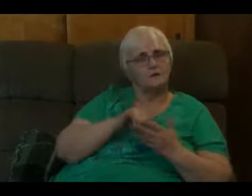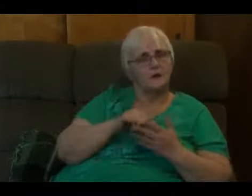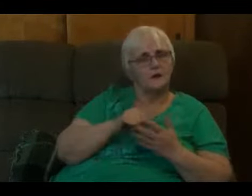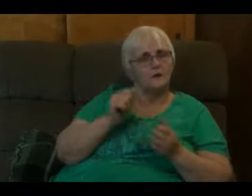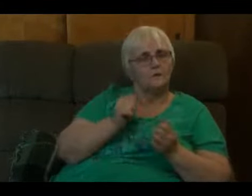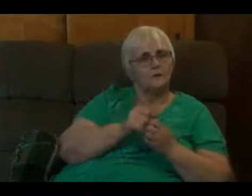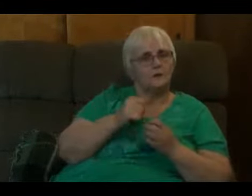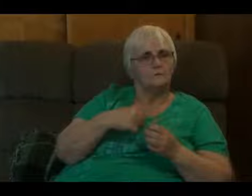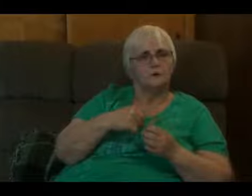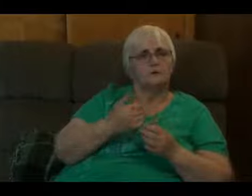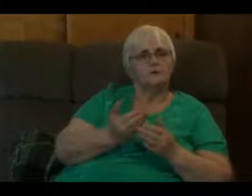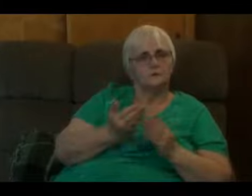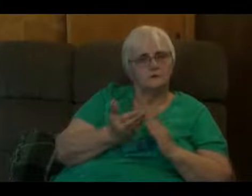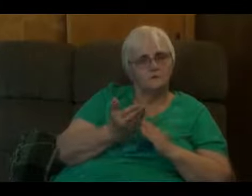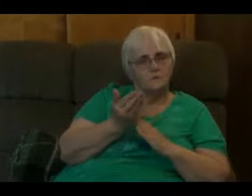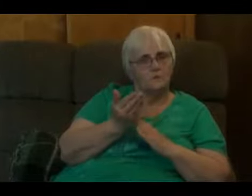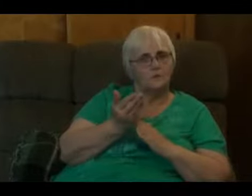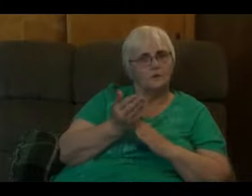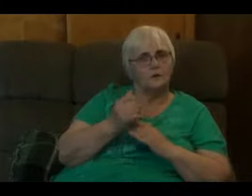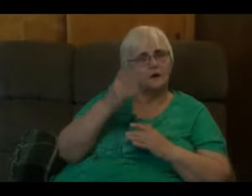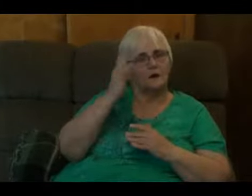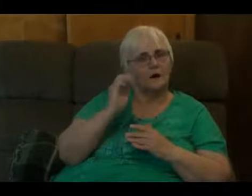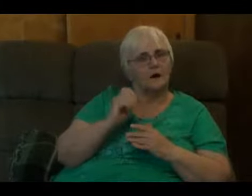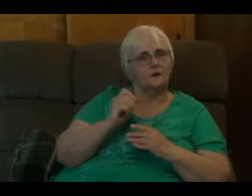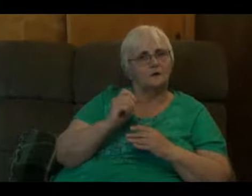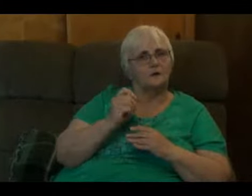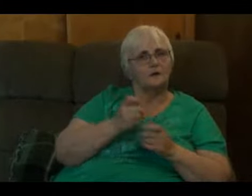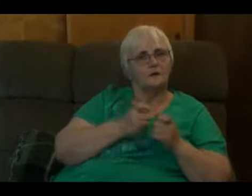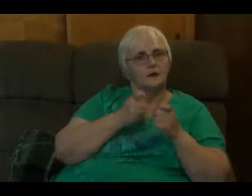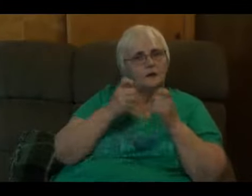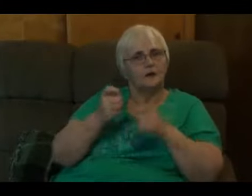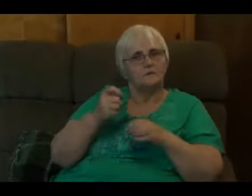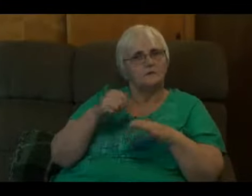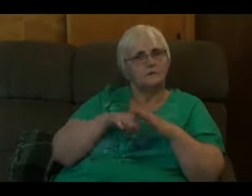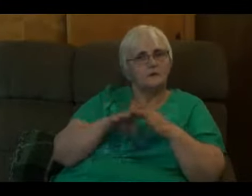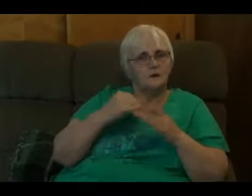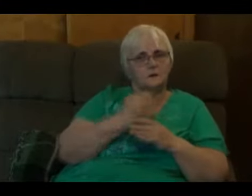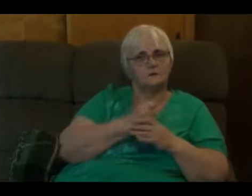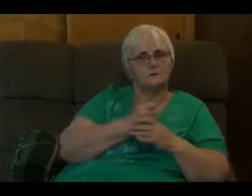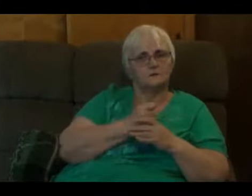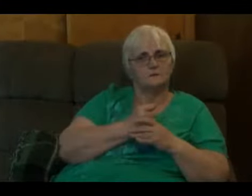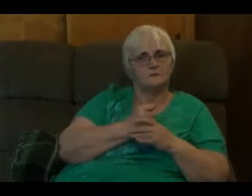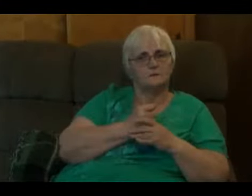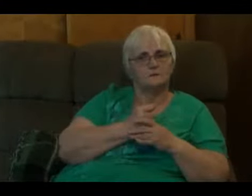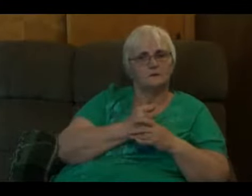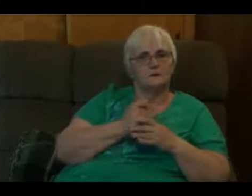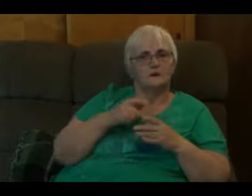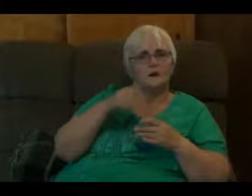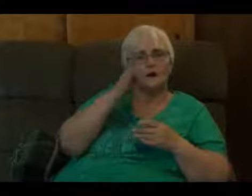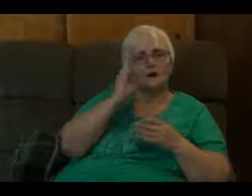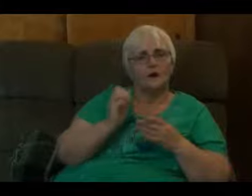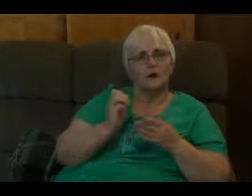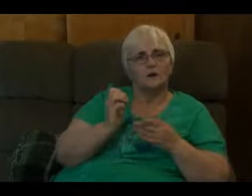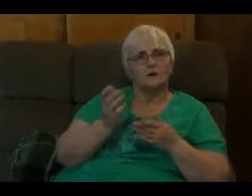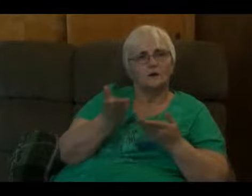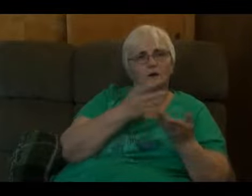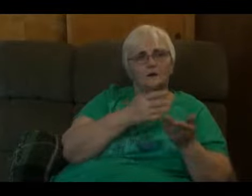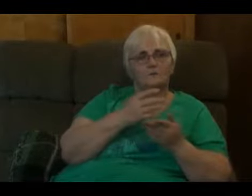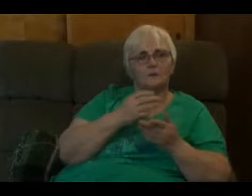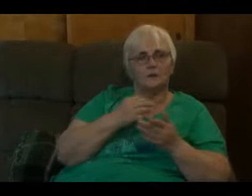morning godly attributes in us. Godly attributes in us. Now